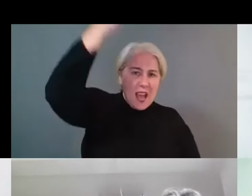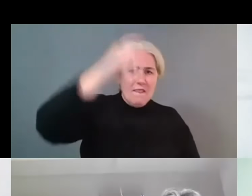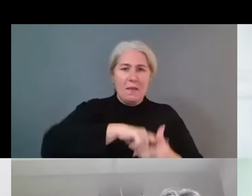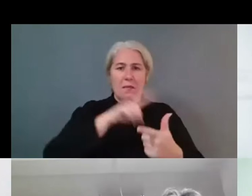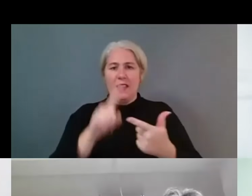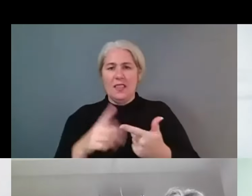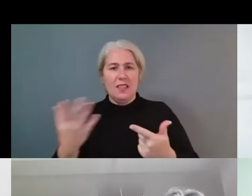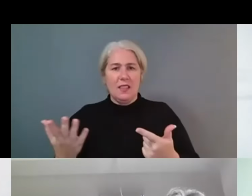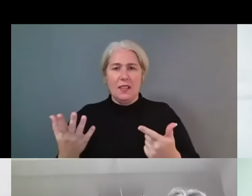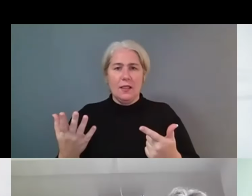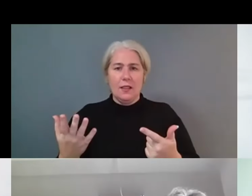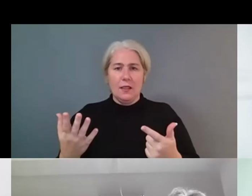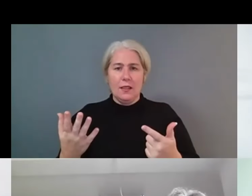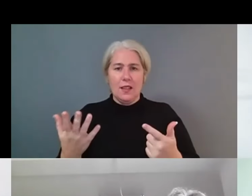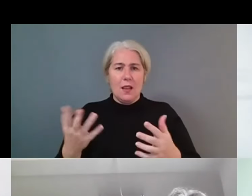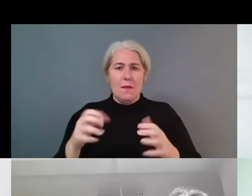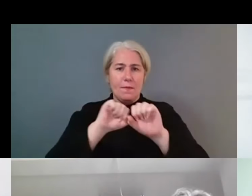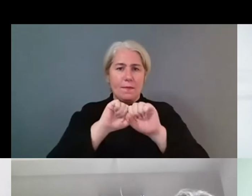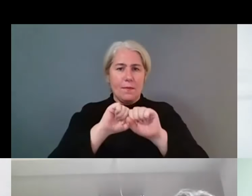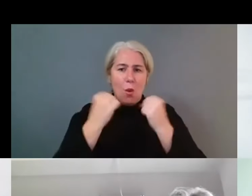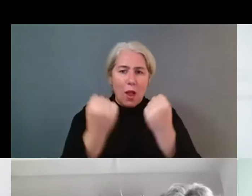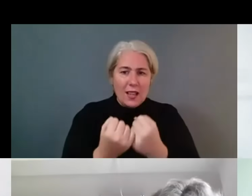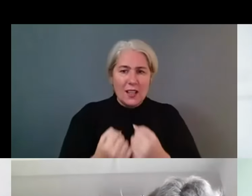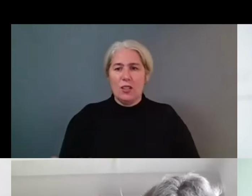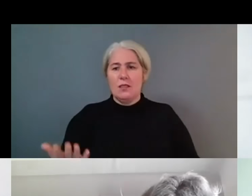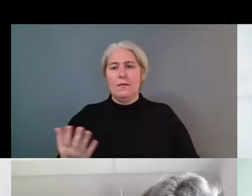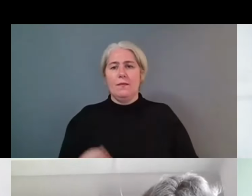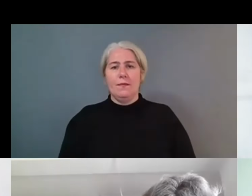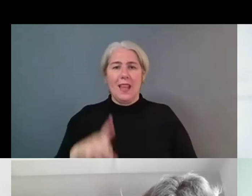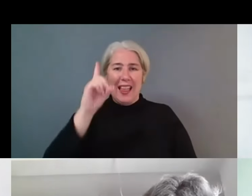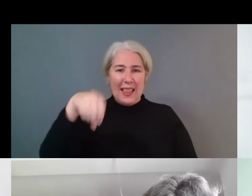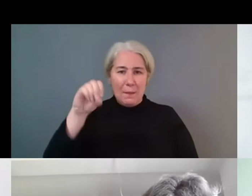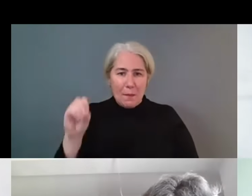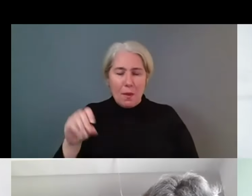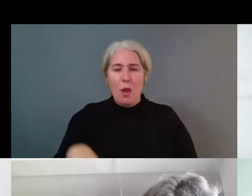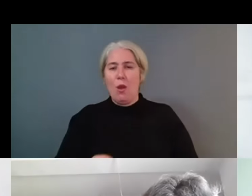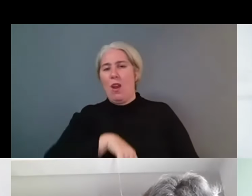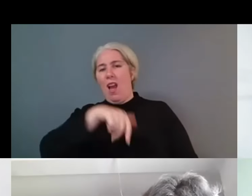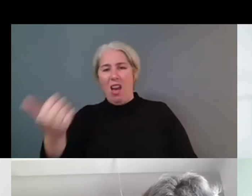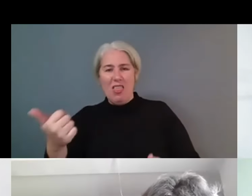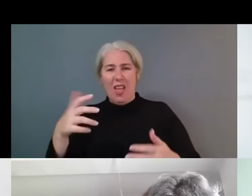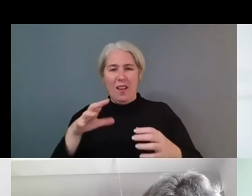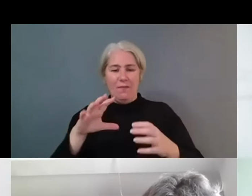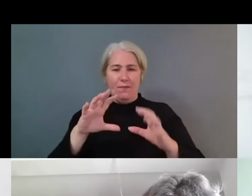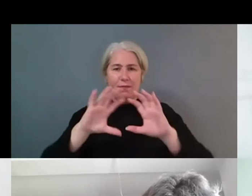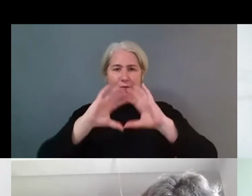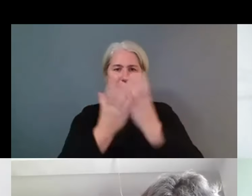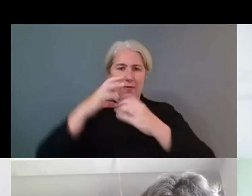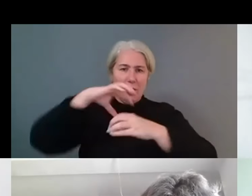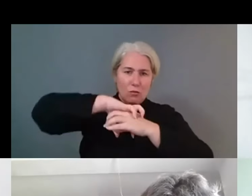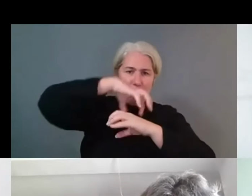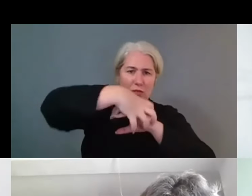also organizations of colleagues, organizations from other regions, organizations of persons with disabilities,